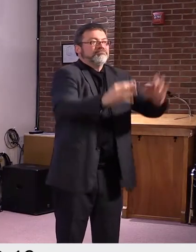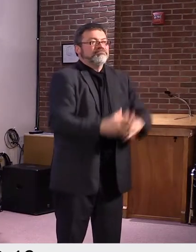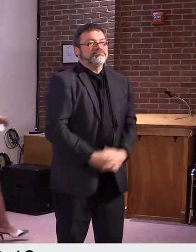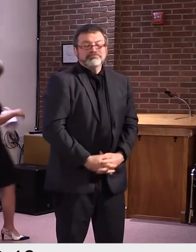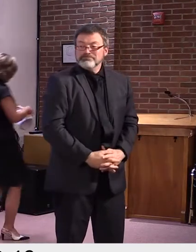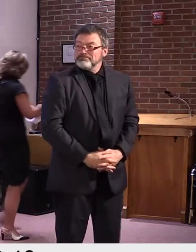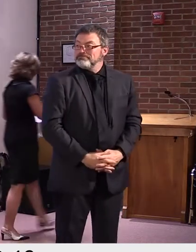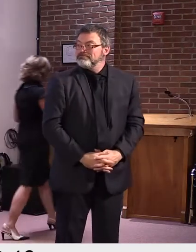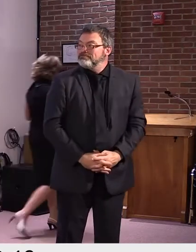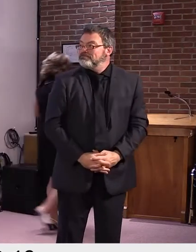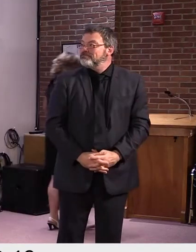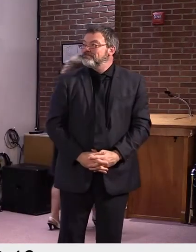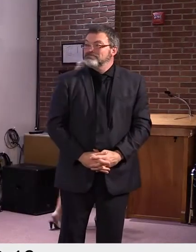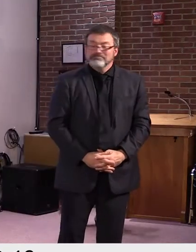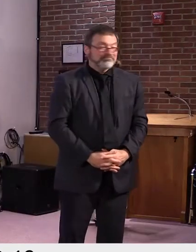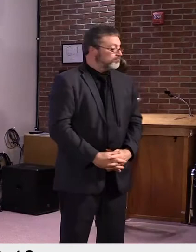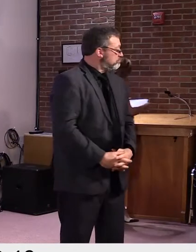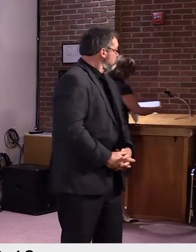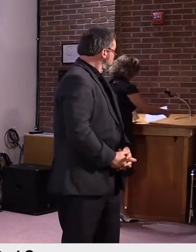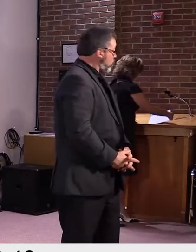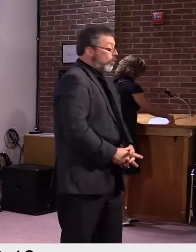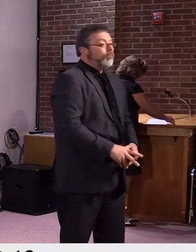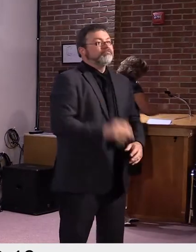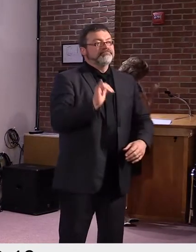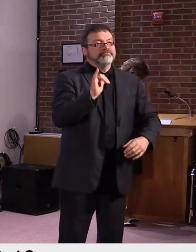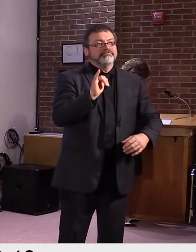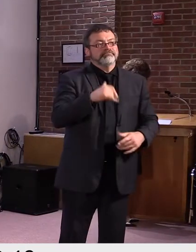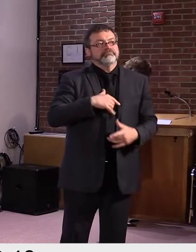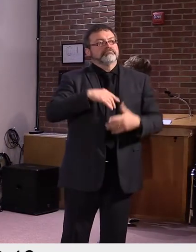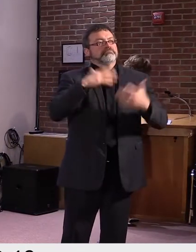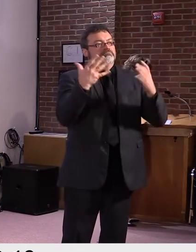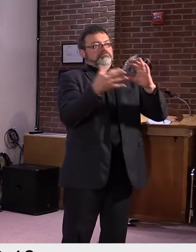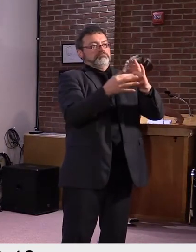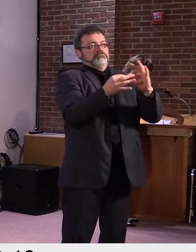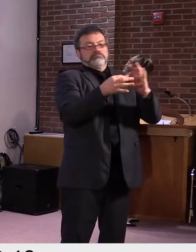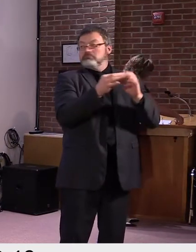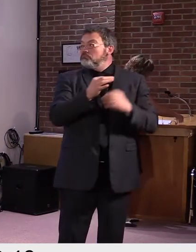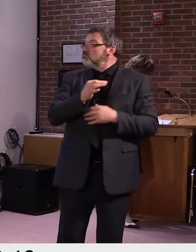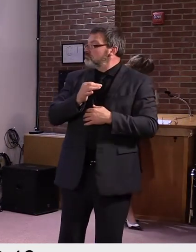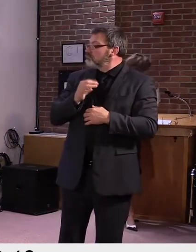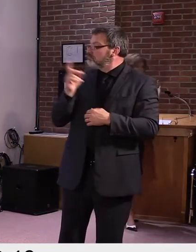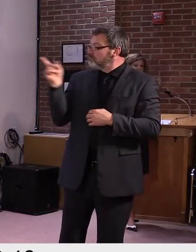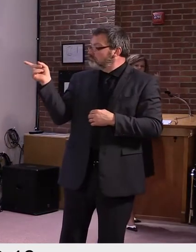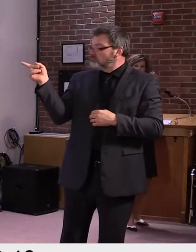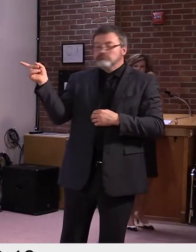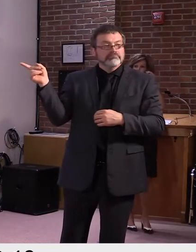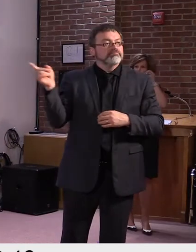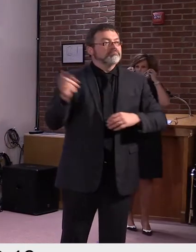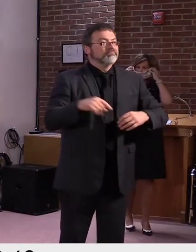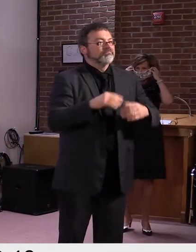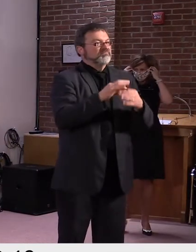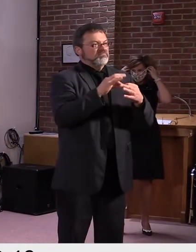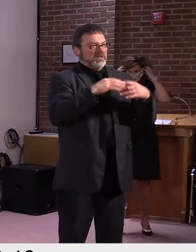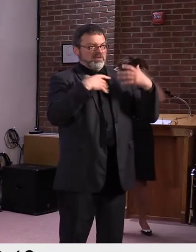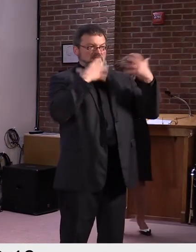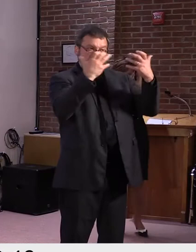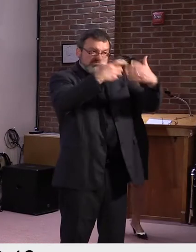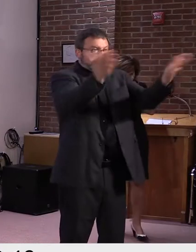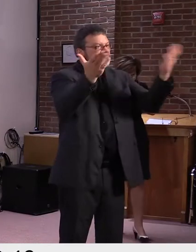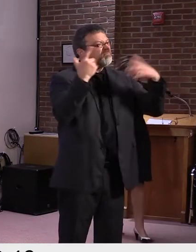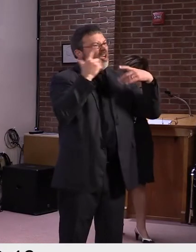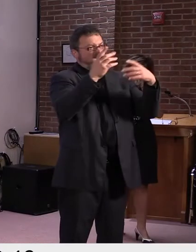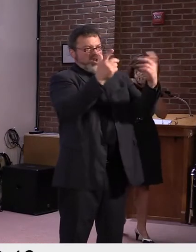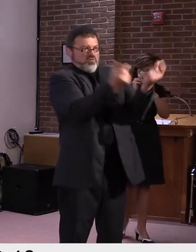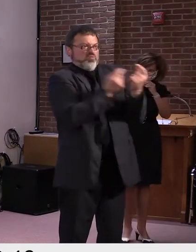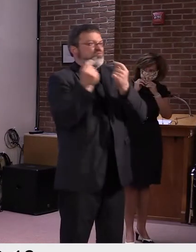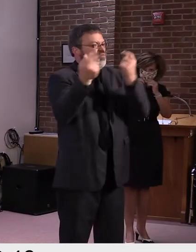As the Secretary highlighted, there's a lot to do outside in Vermont in the summer. As we keep talking about it, these briefings, outside activities are